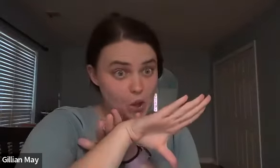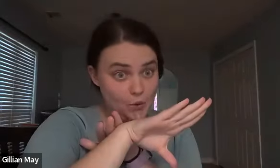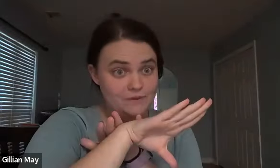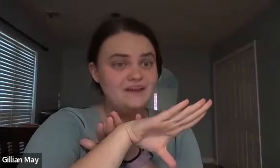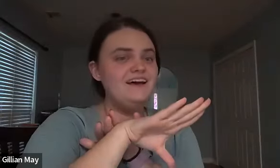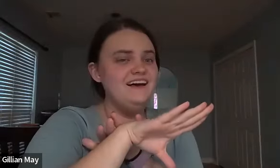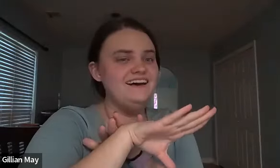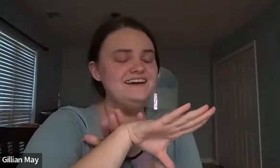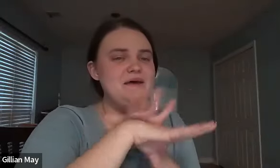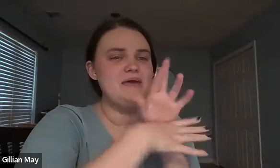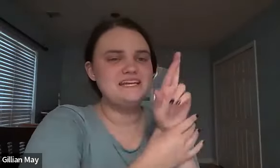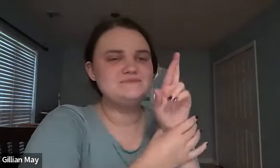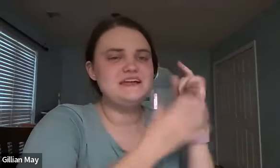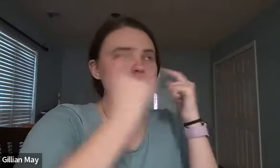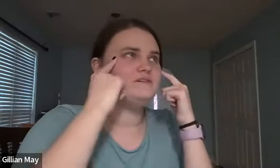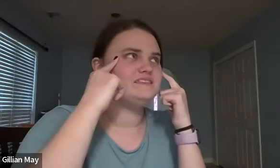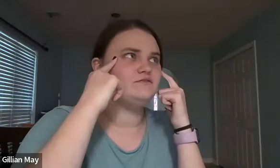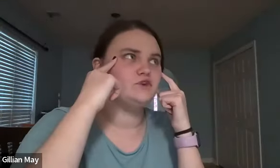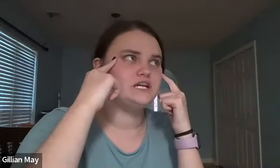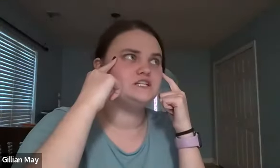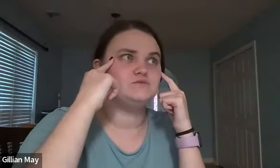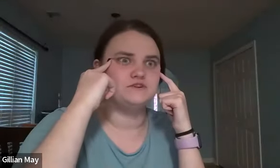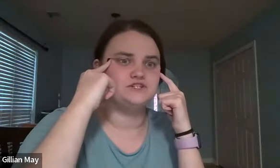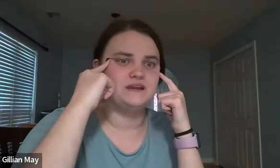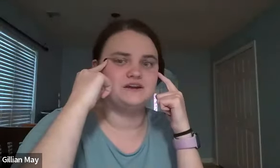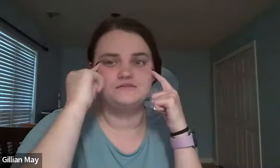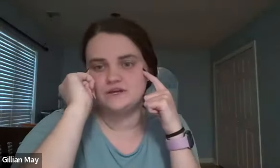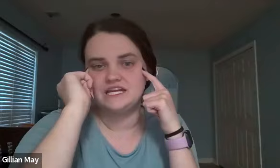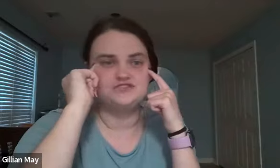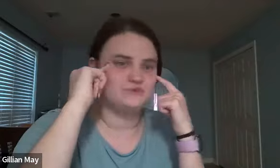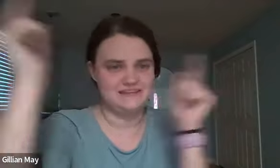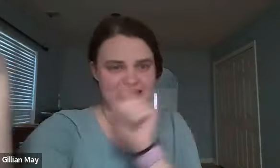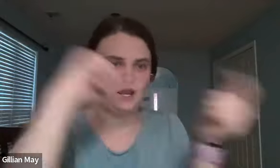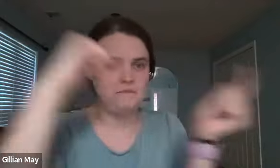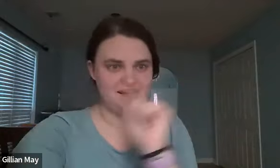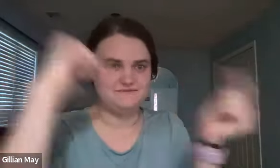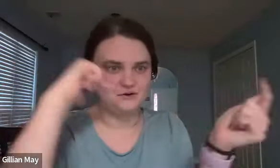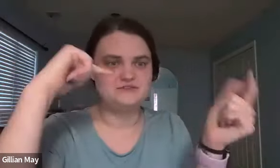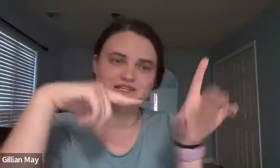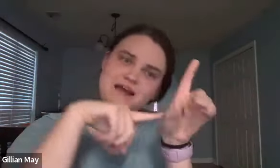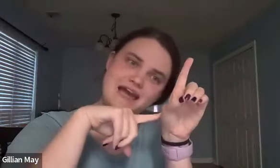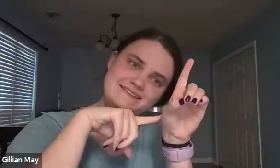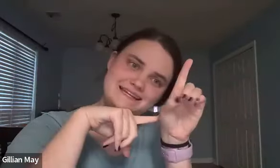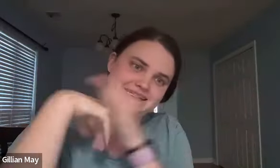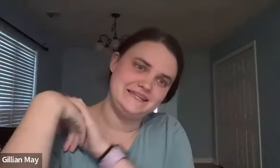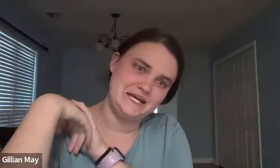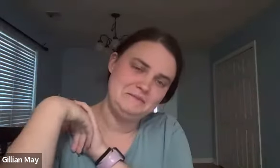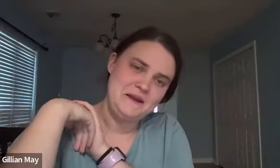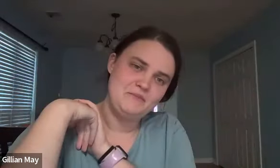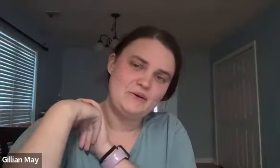slow. It makes me like always think fridge, refrigerator, fridge, and like I go back and forth. So that's why I added that D there. But once